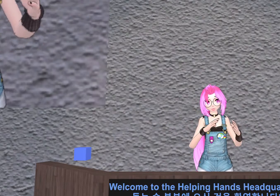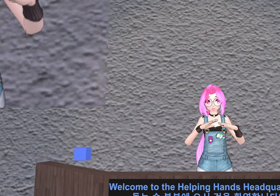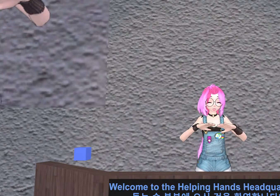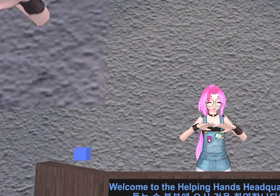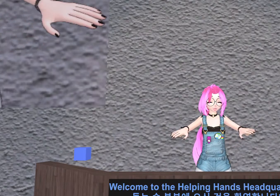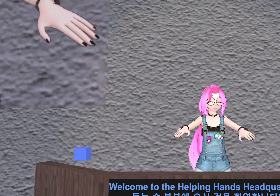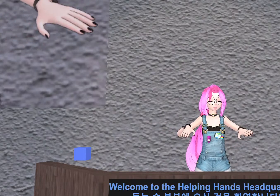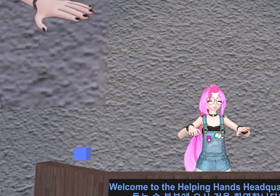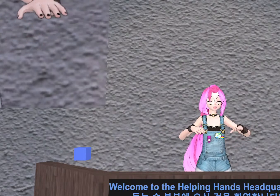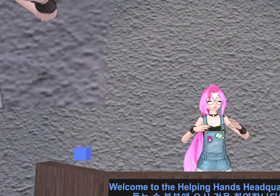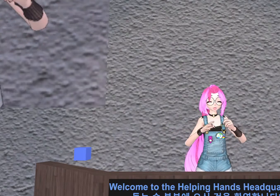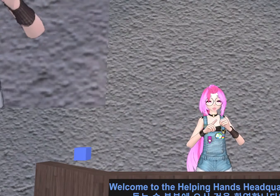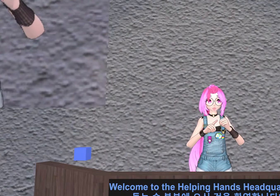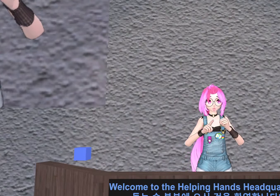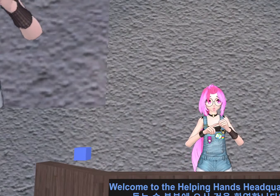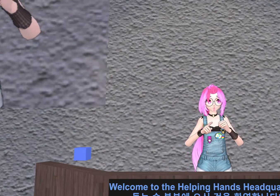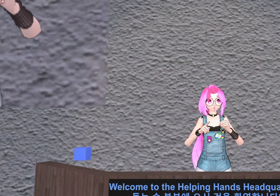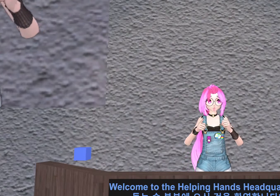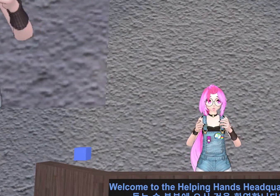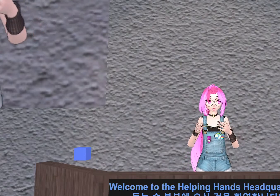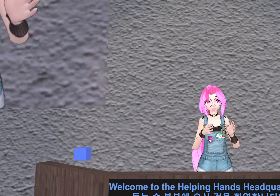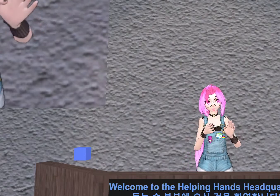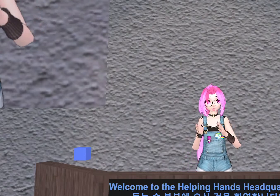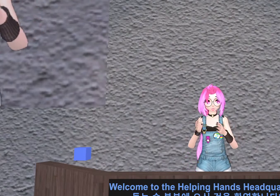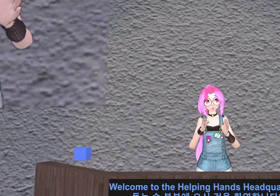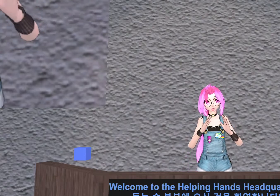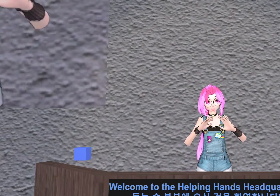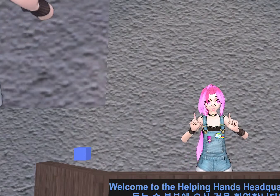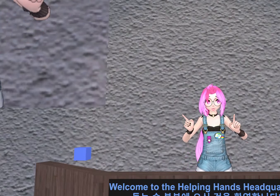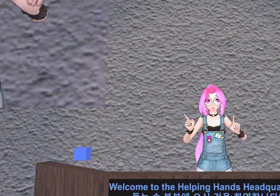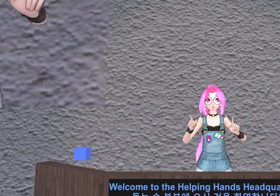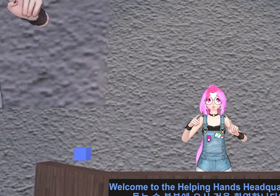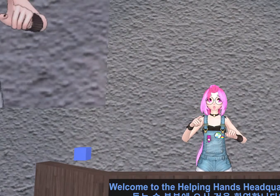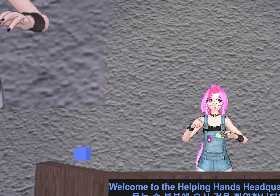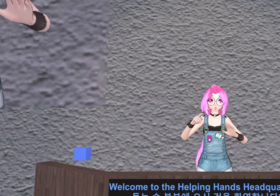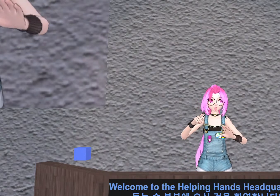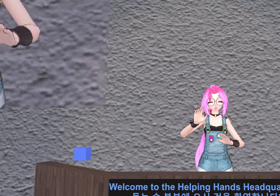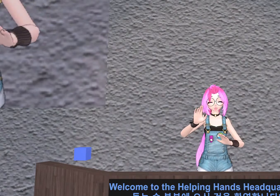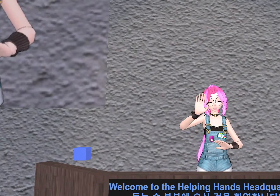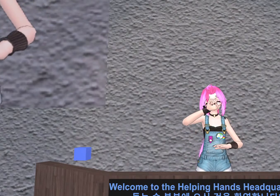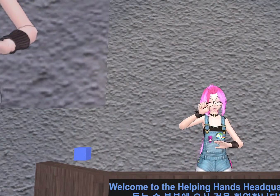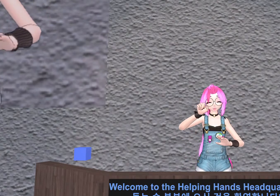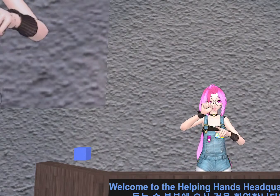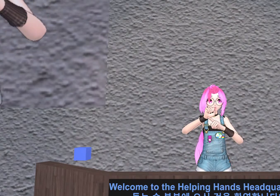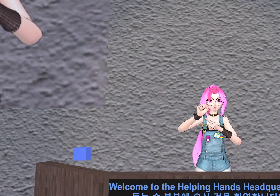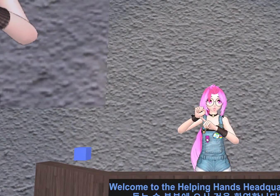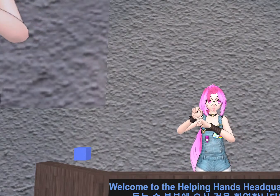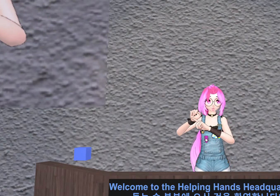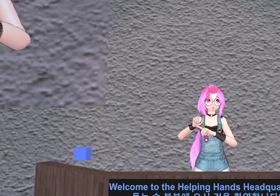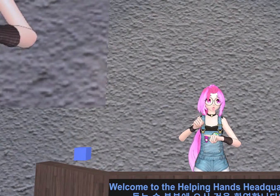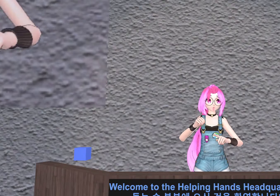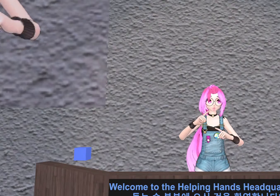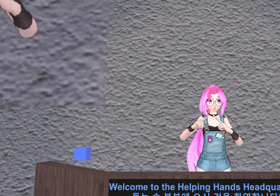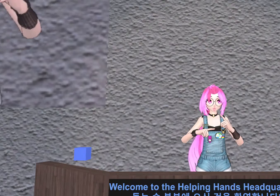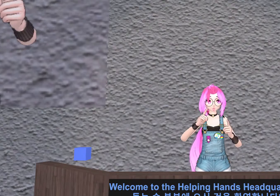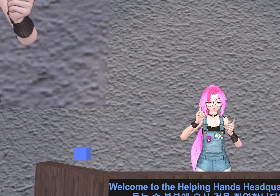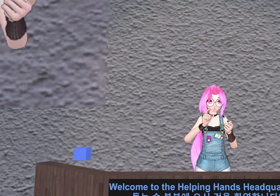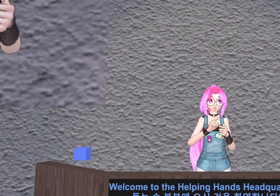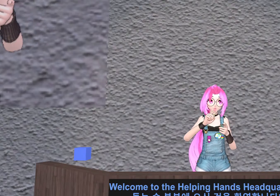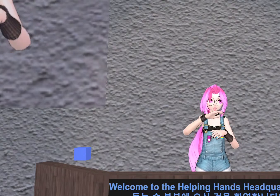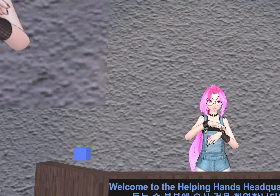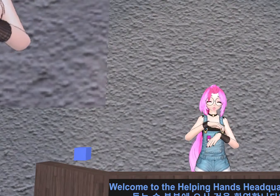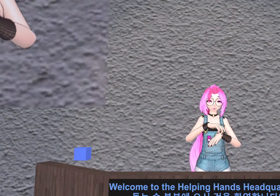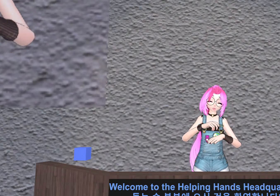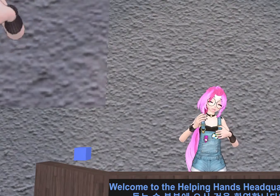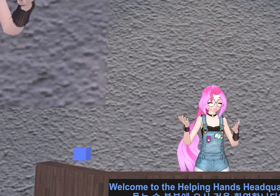So the sentence structure is different, and the words, the way that we use it is different. And then there's something called SEE, which stands